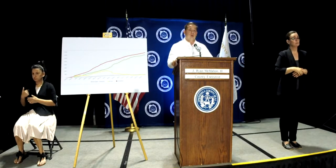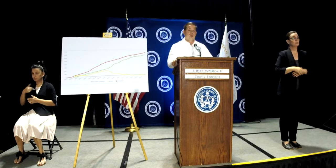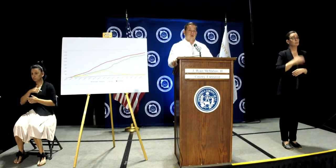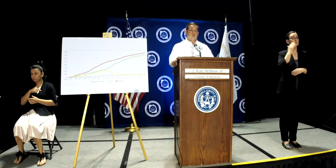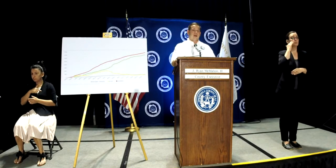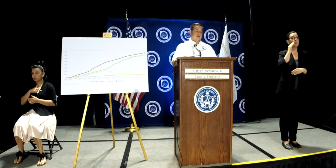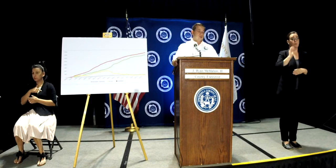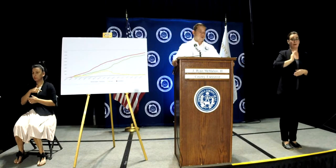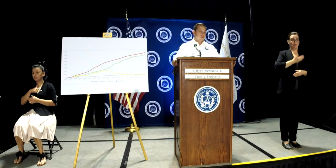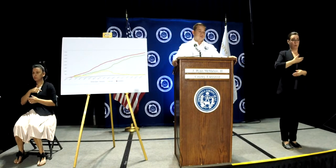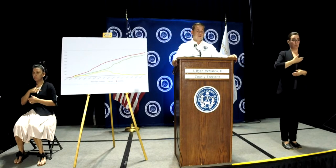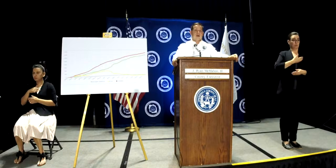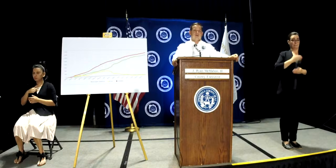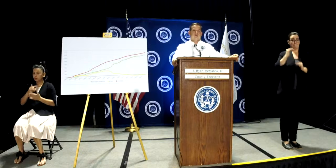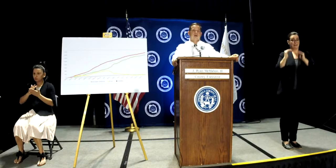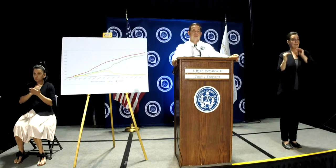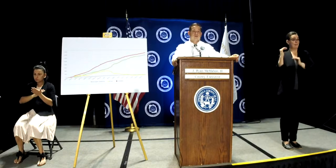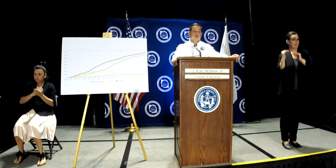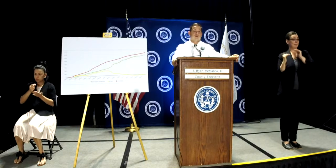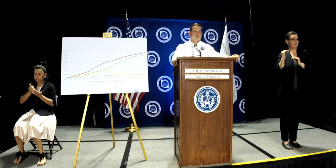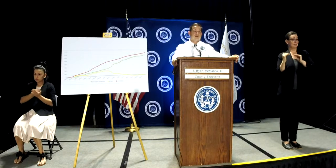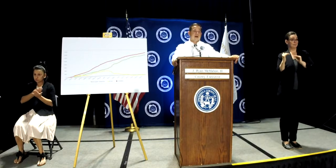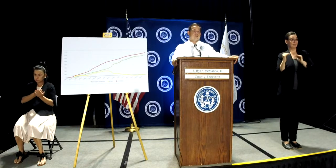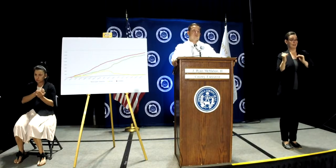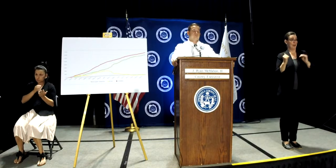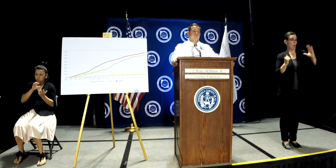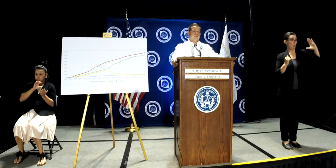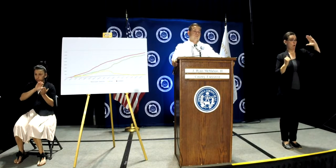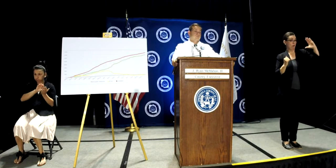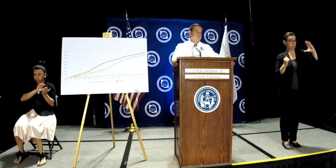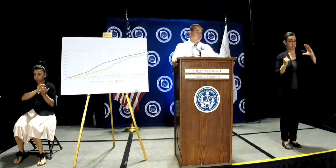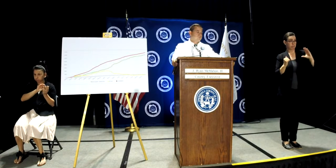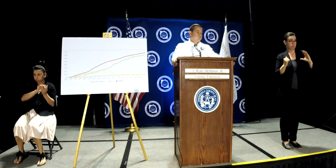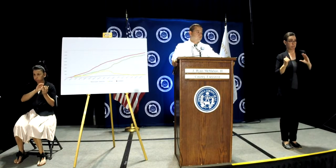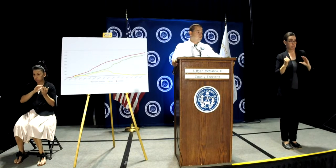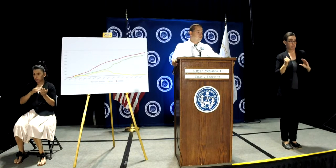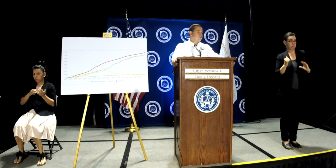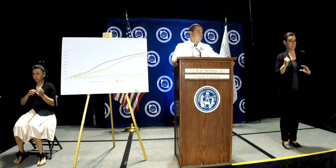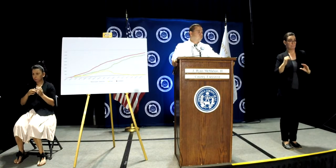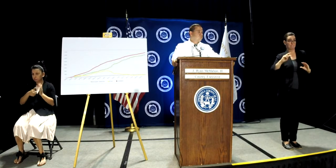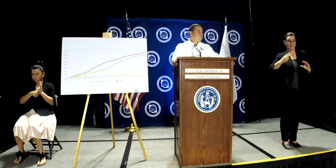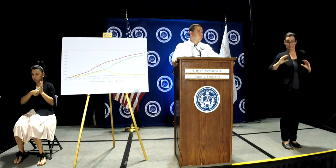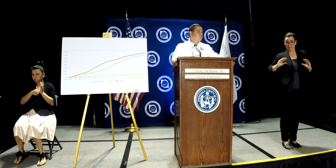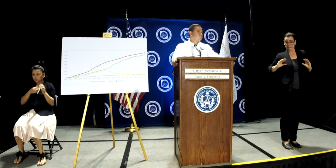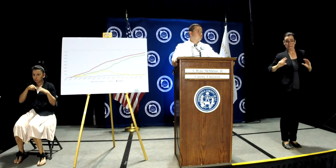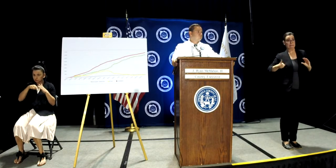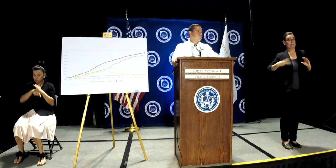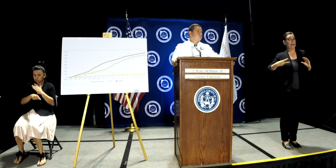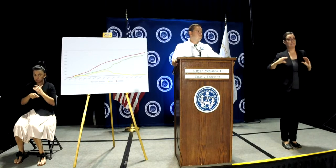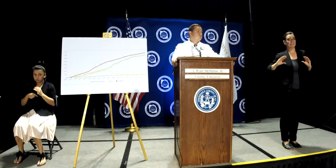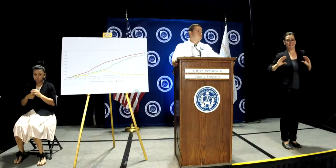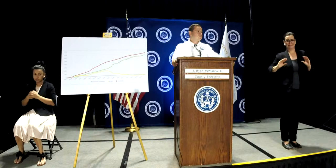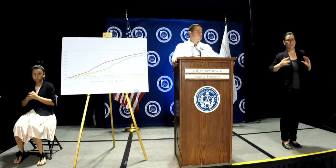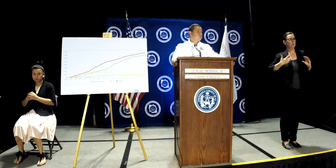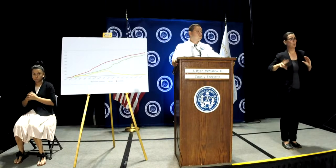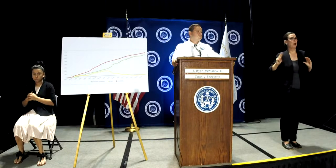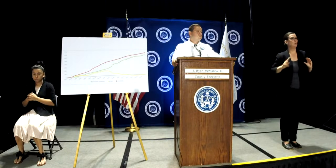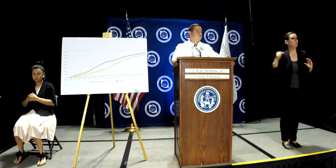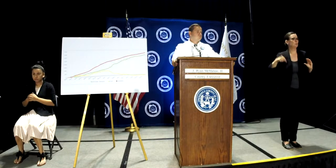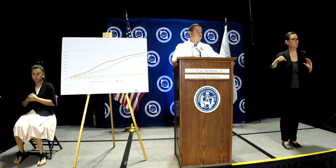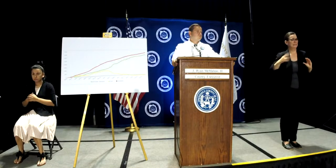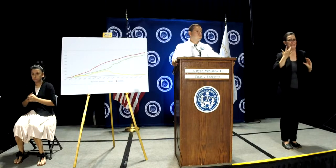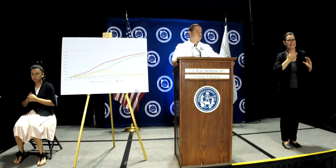So rating your savings account down to zero isn't an option. Ryan, are furloughs more complicated because